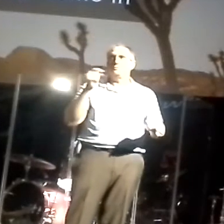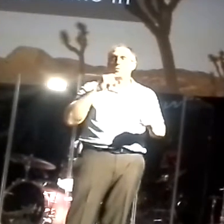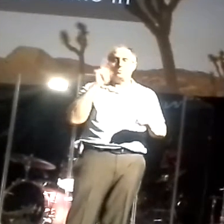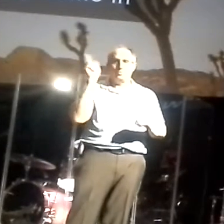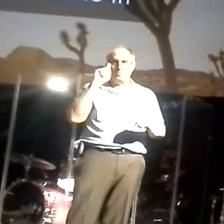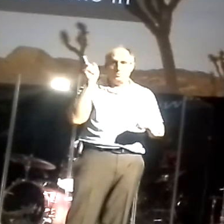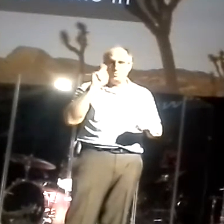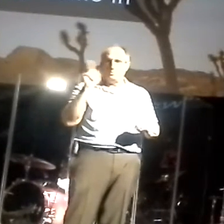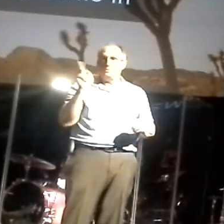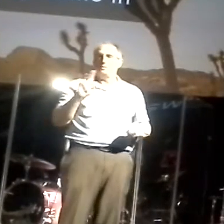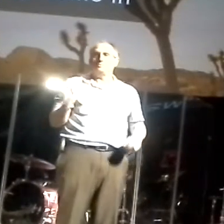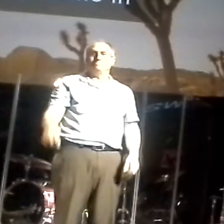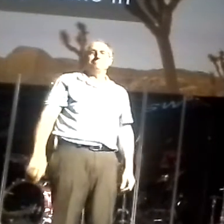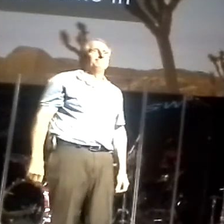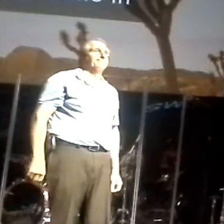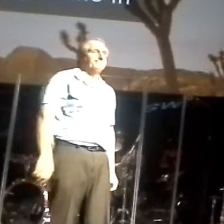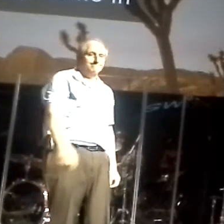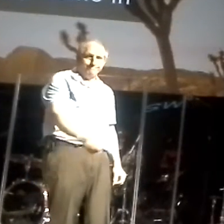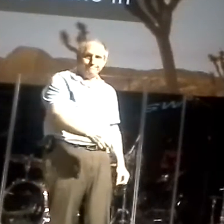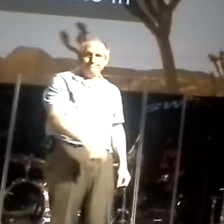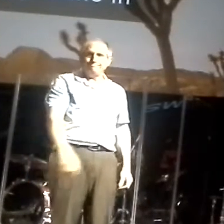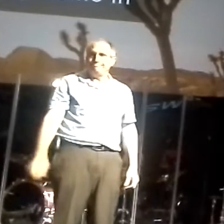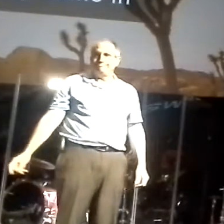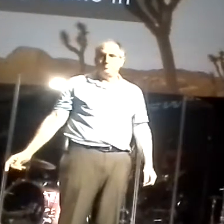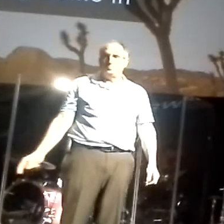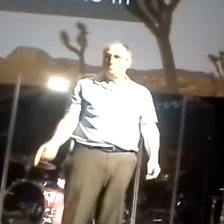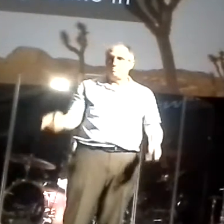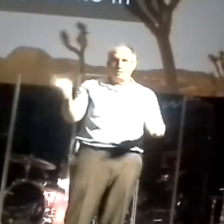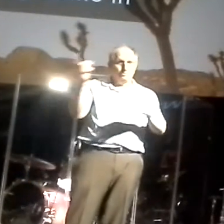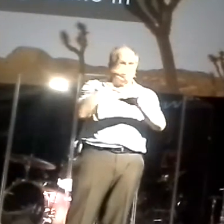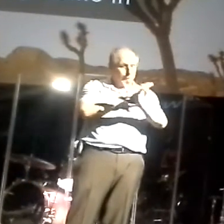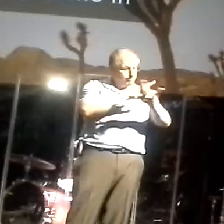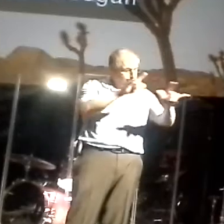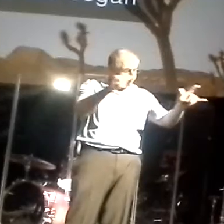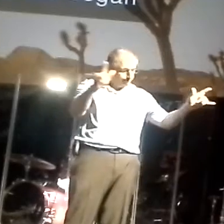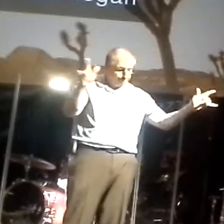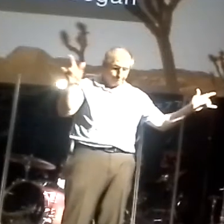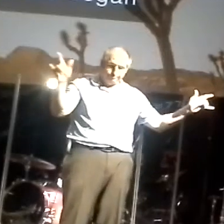Your love made a way, let mercy come in.